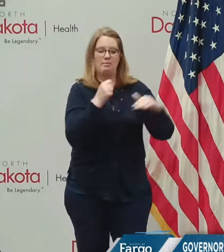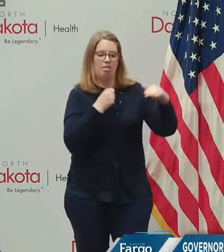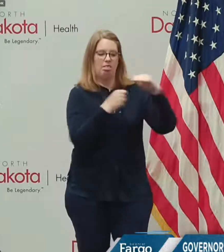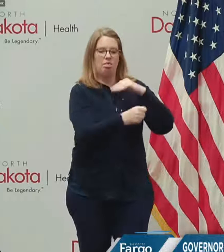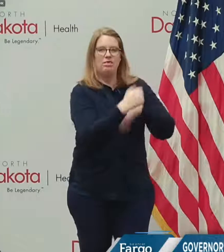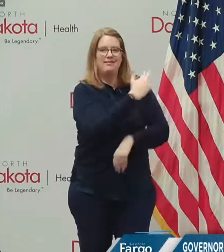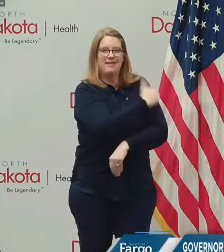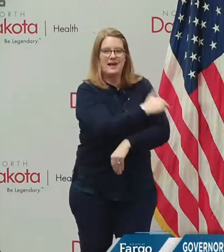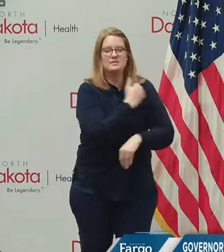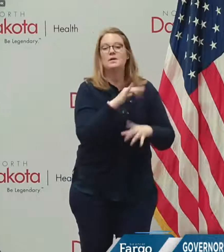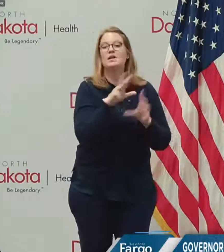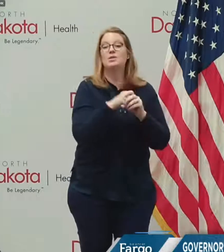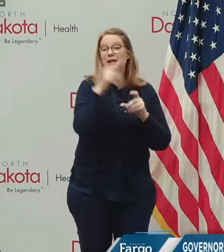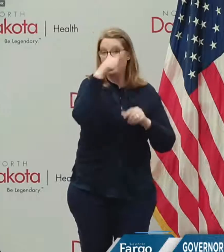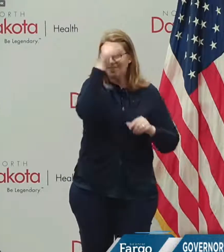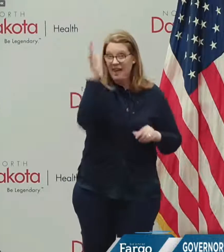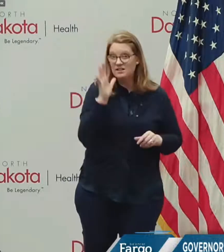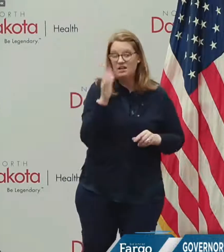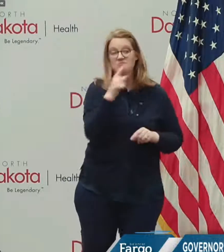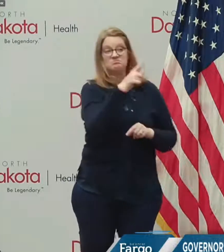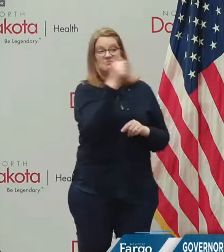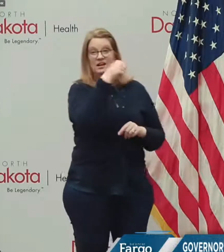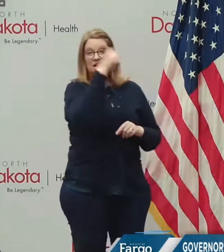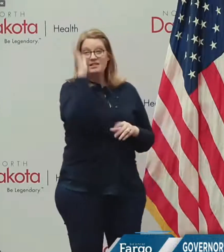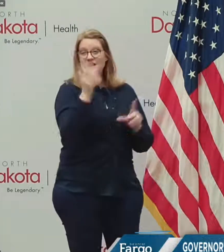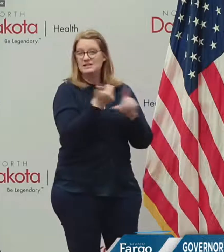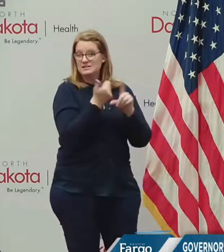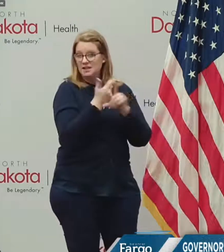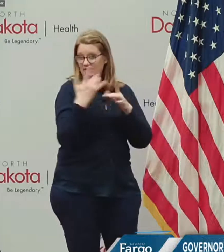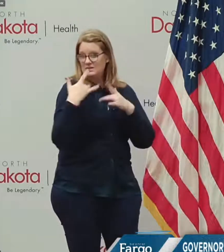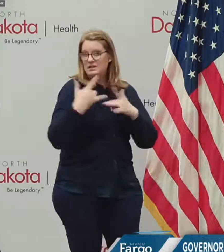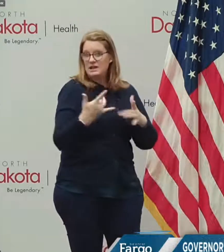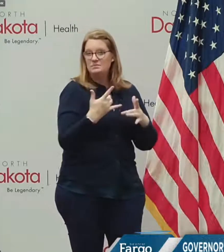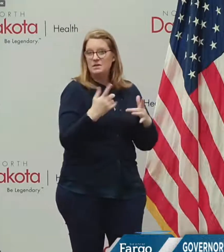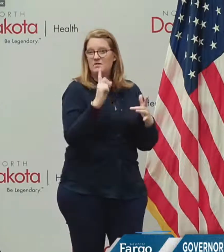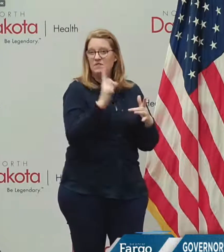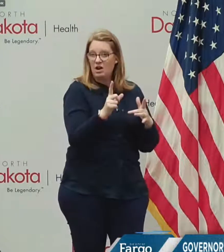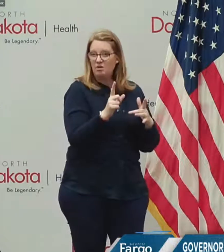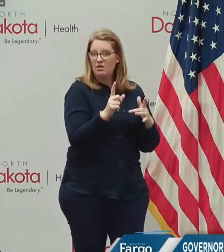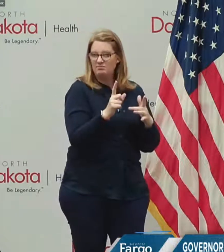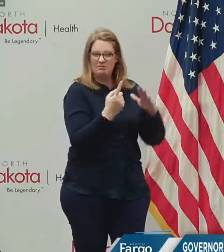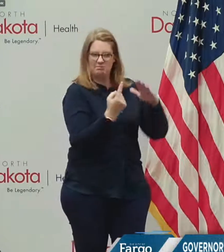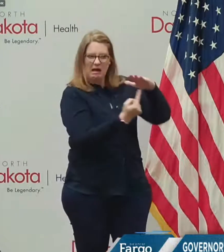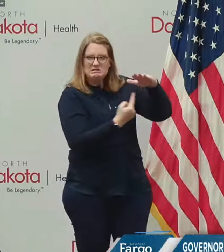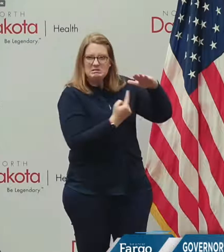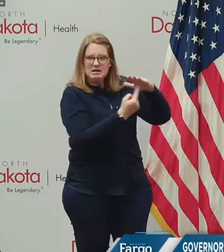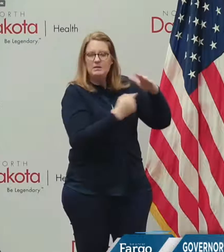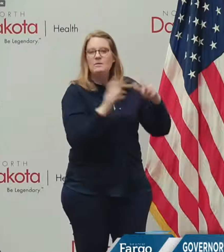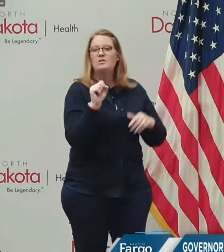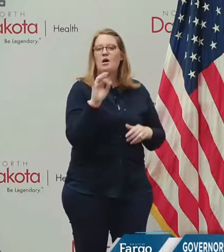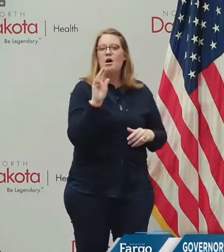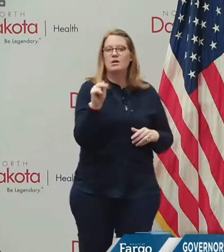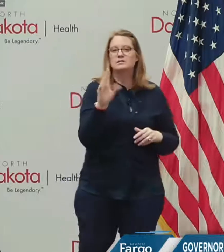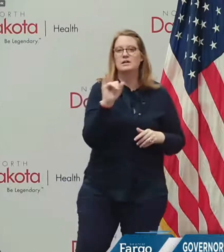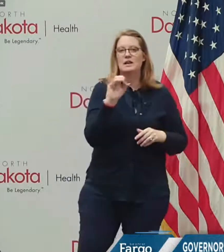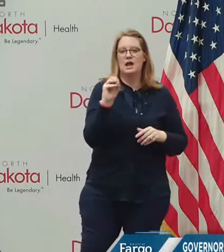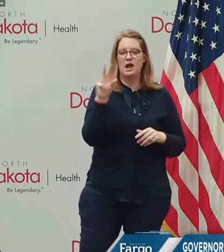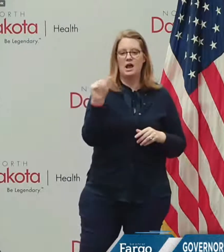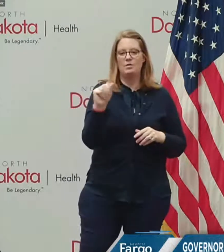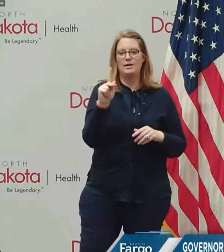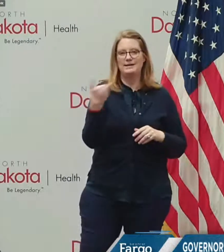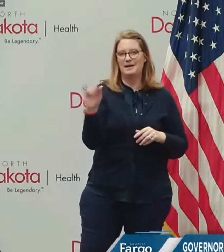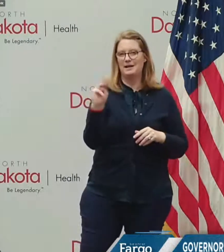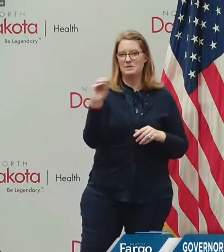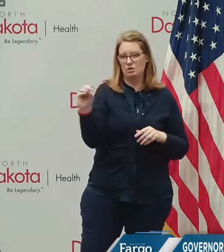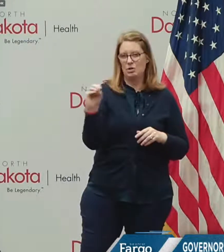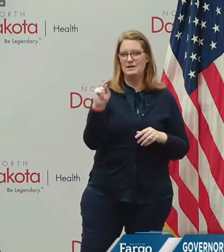pandemic, including Alaska, which has also been largely isolated through this time, but Arkansas, Iowa, Kansas, Kentucky, Montana,